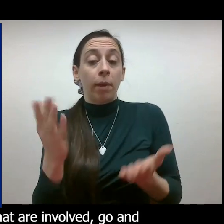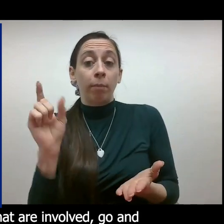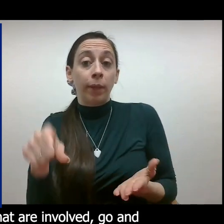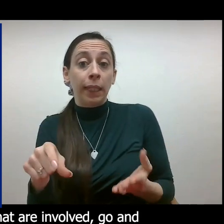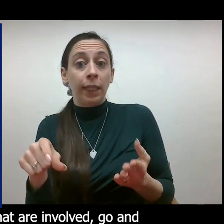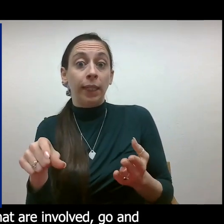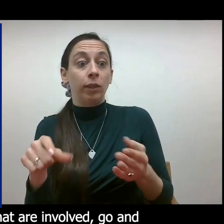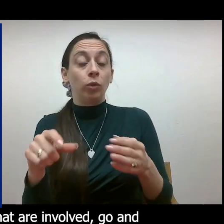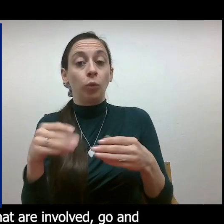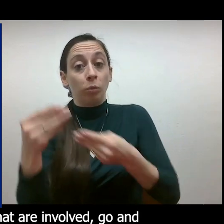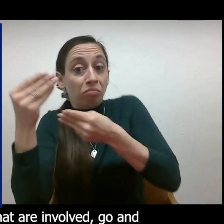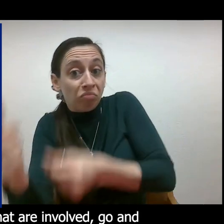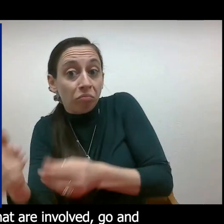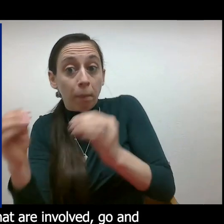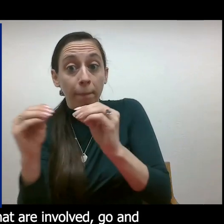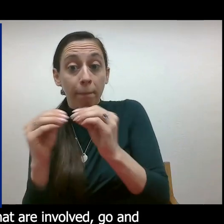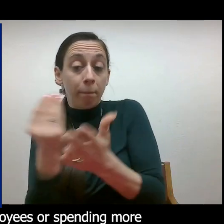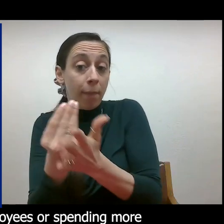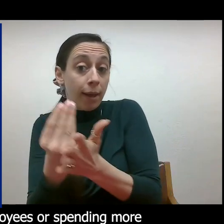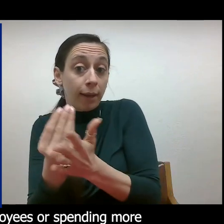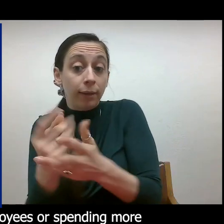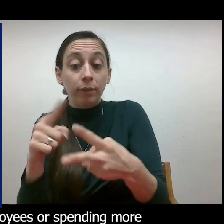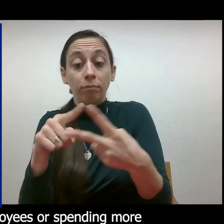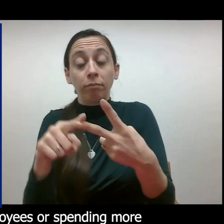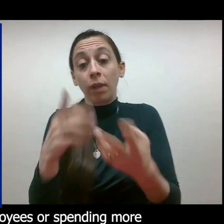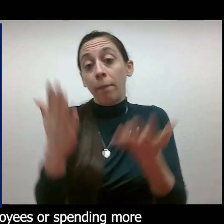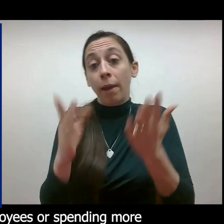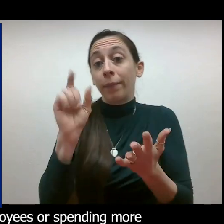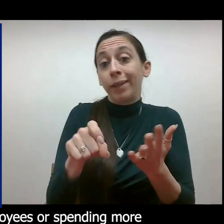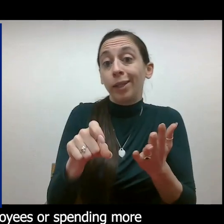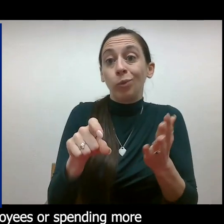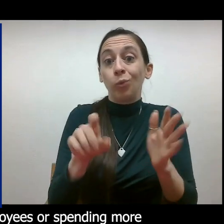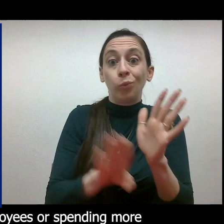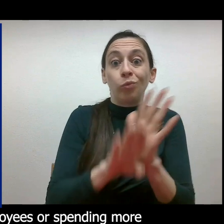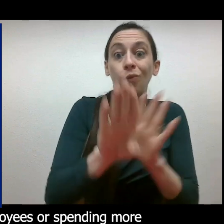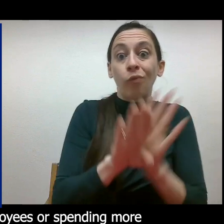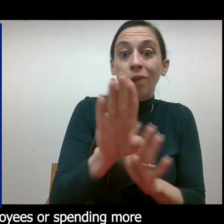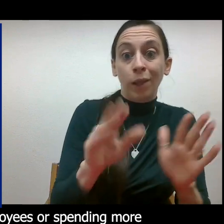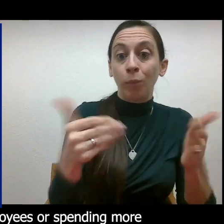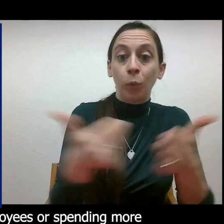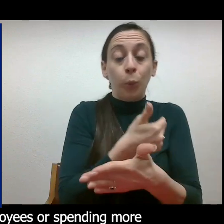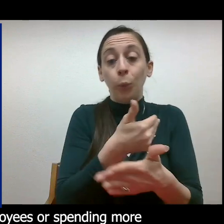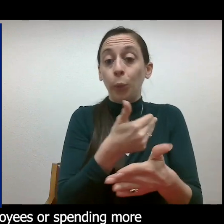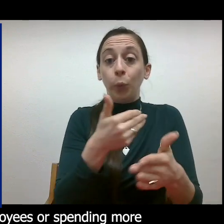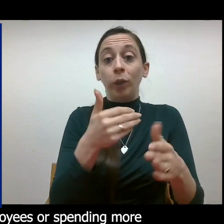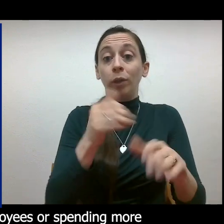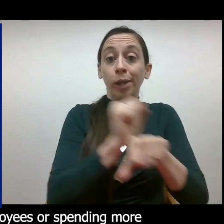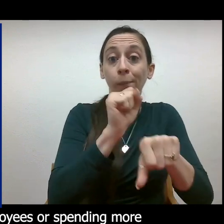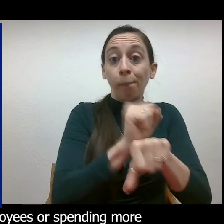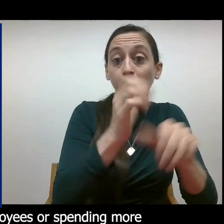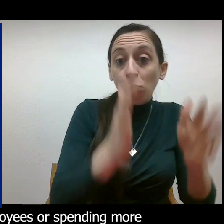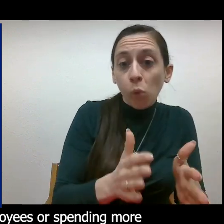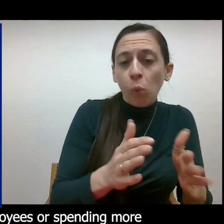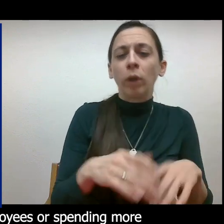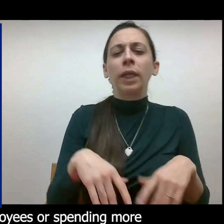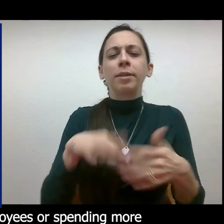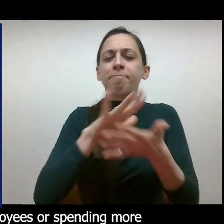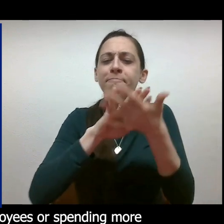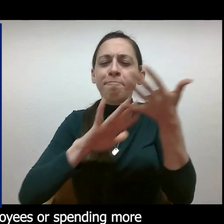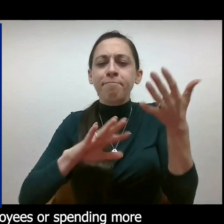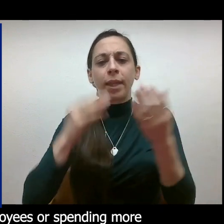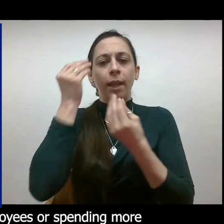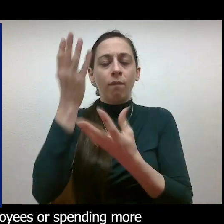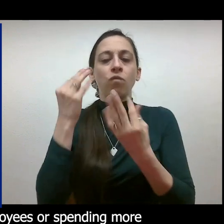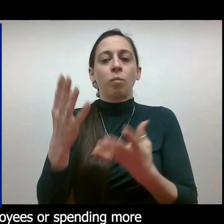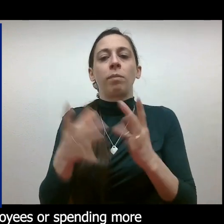can go ahead and explain those. It could be related to hiring more employees or spending more funds.